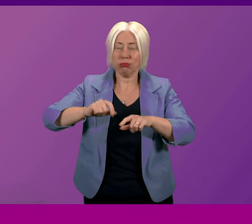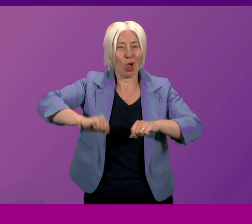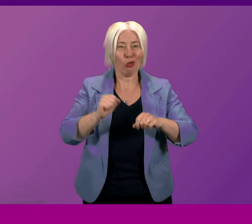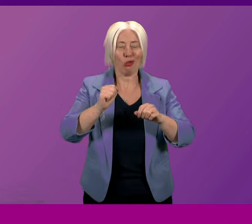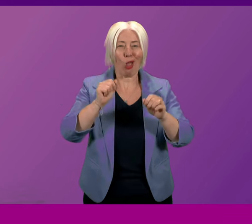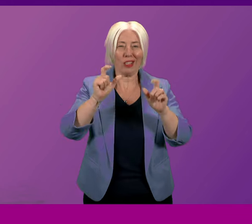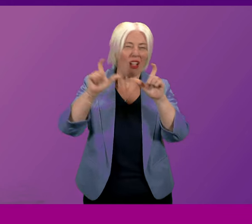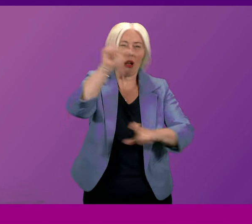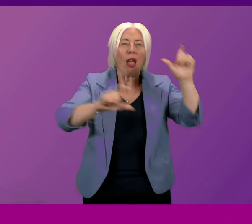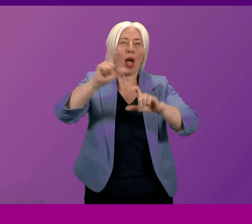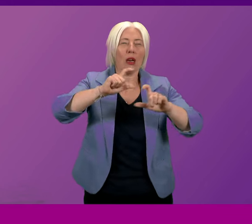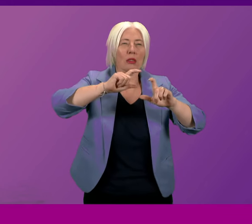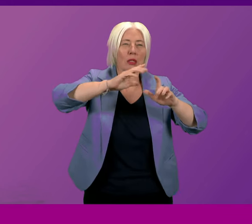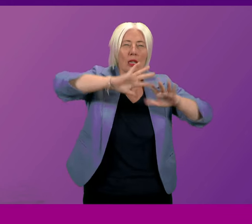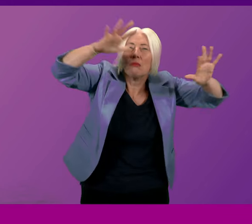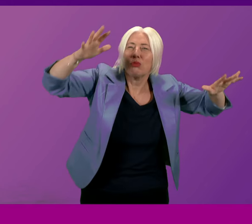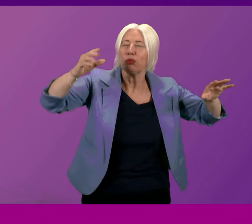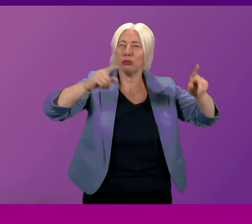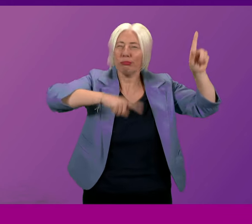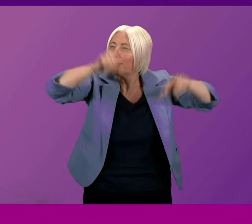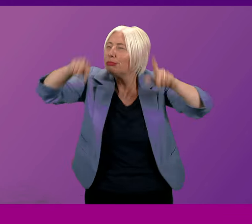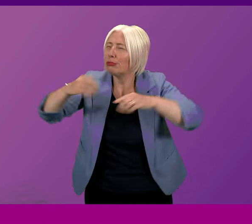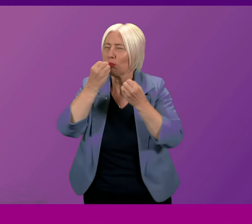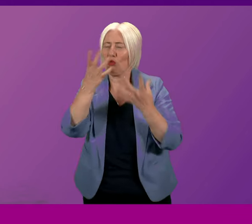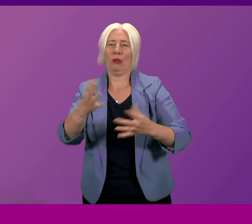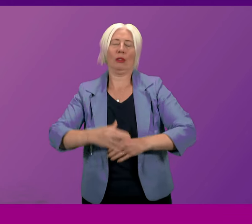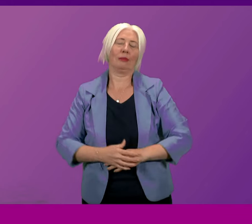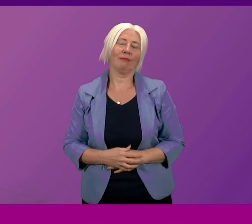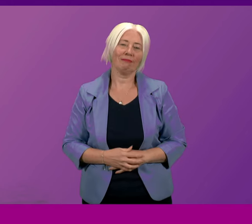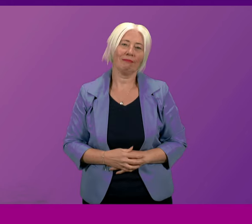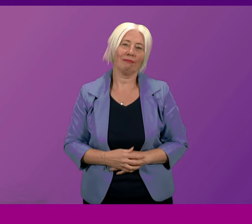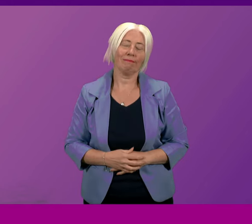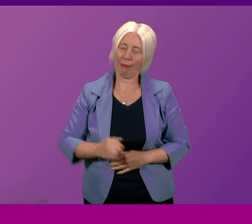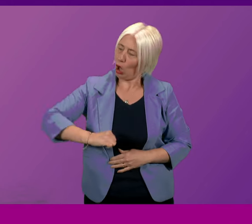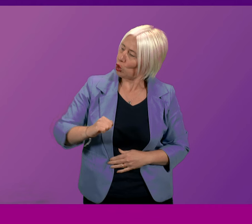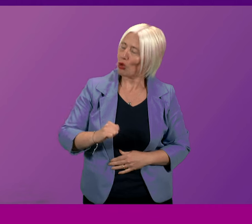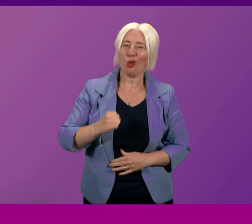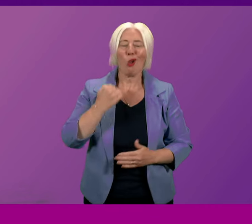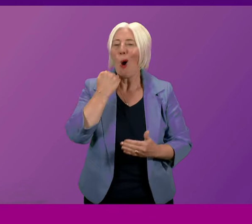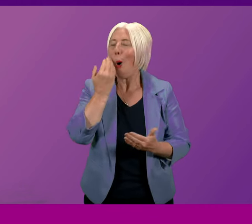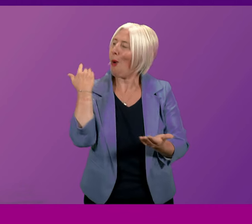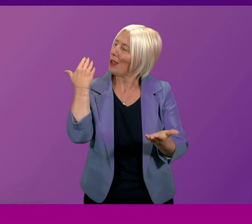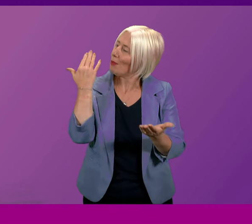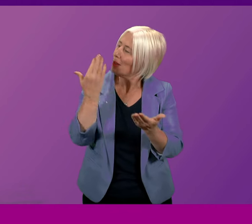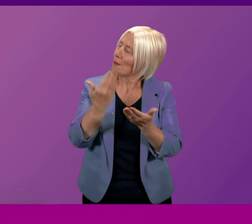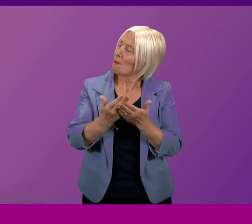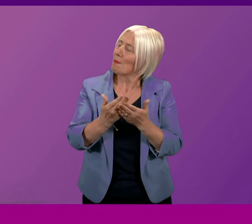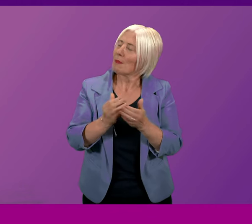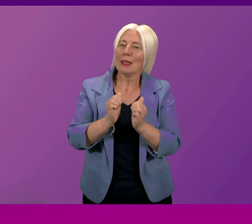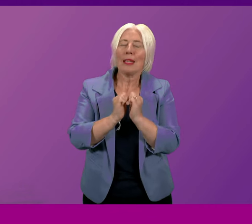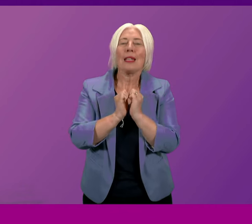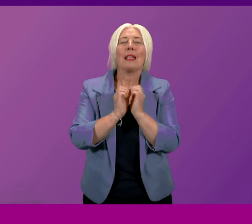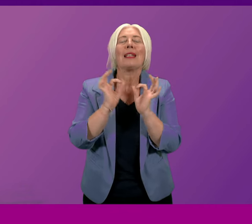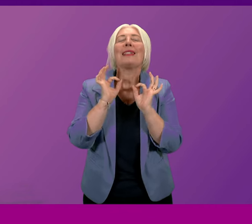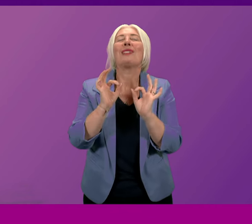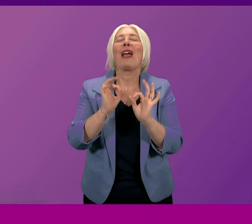Speaking from a personal perspective, Scotland has always had a uniquely special place in the